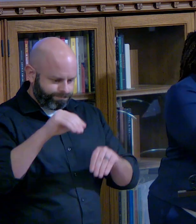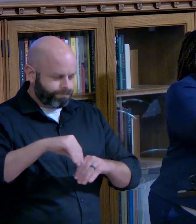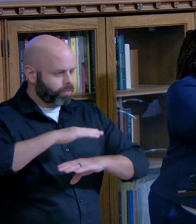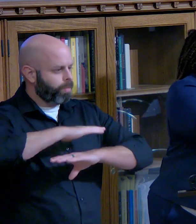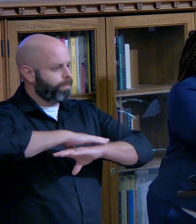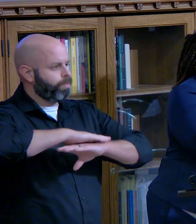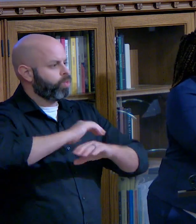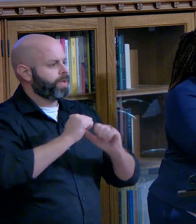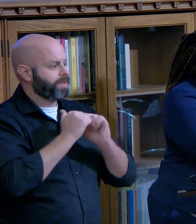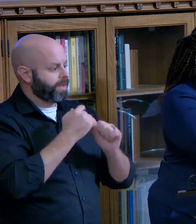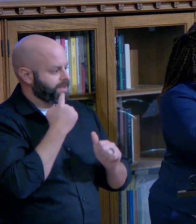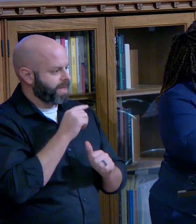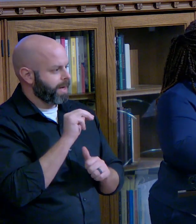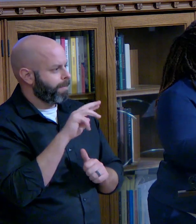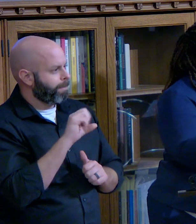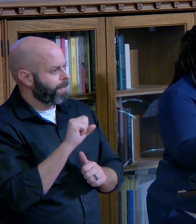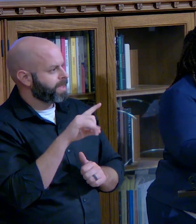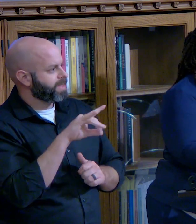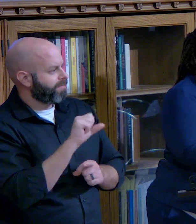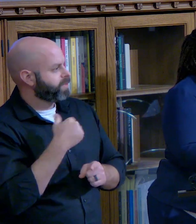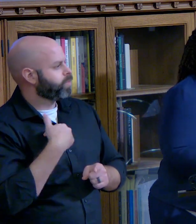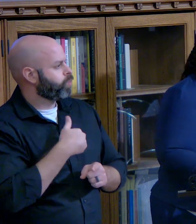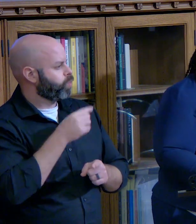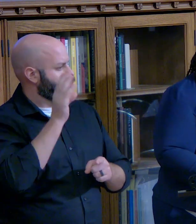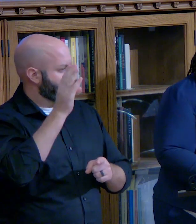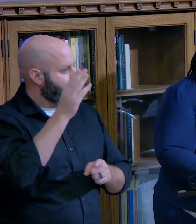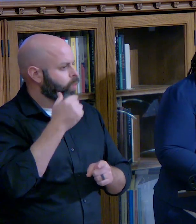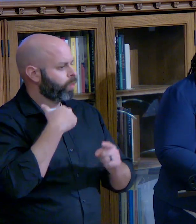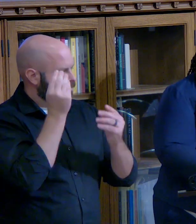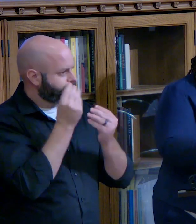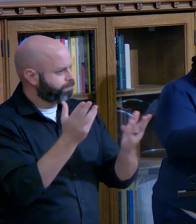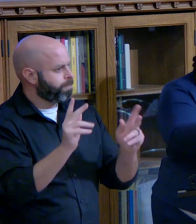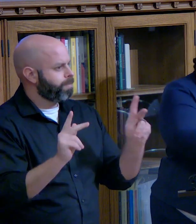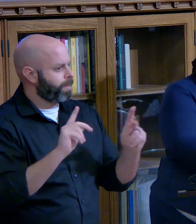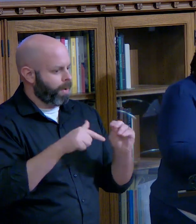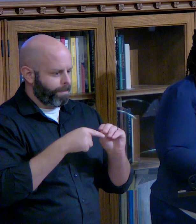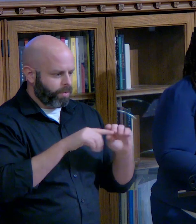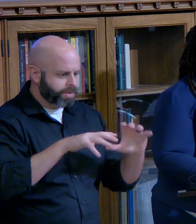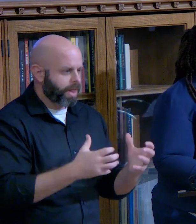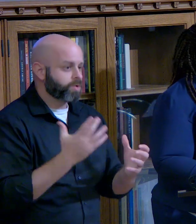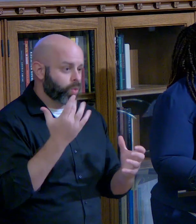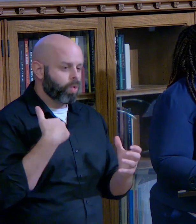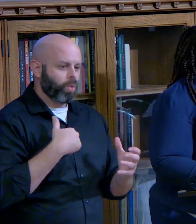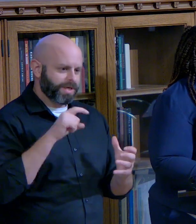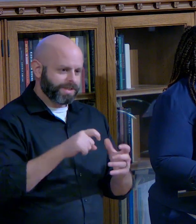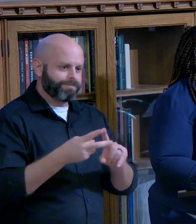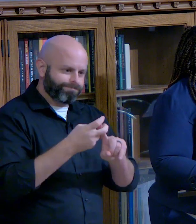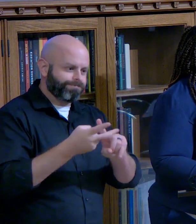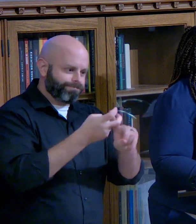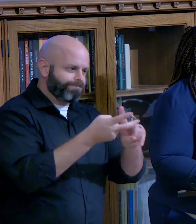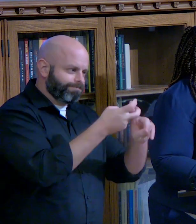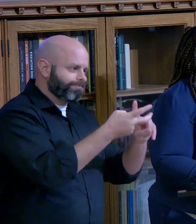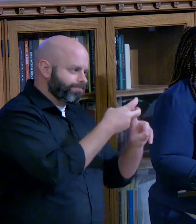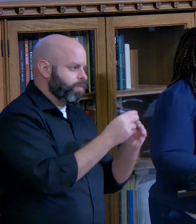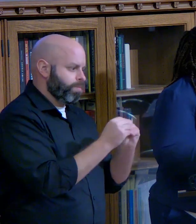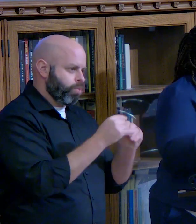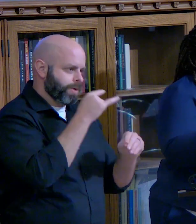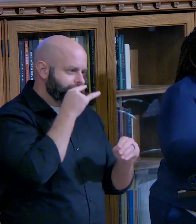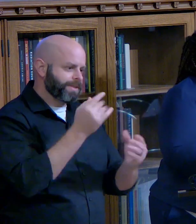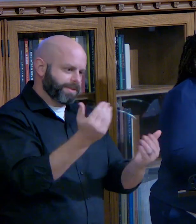they said Miss Davis we're GNA talk and we're going to let people know about this class because we got to get some more kids in here next